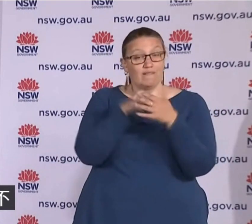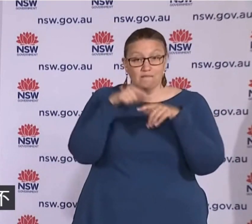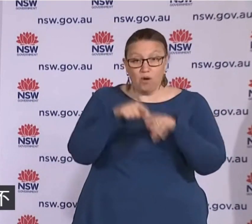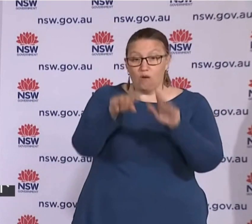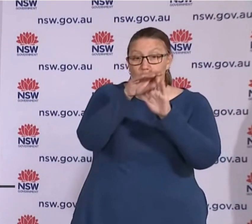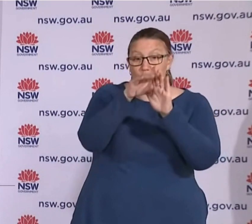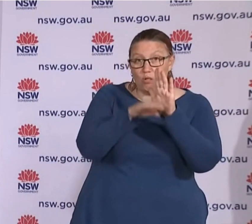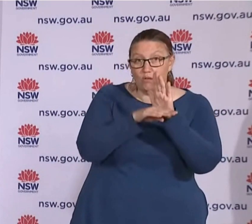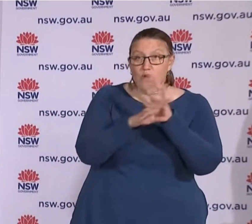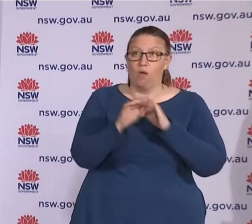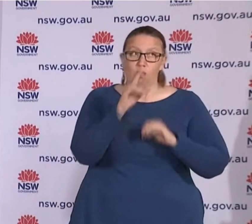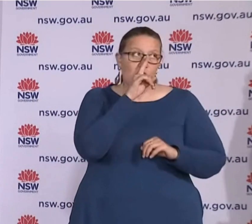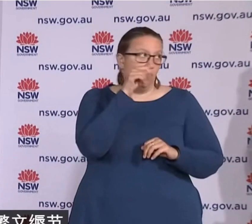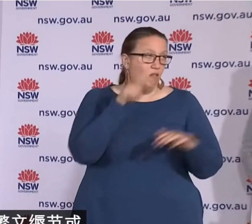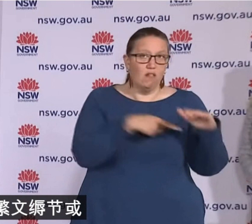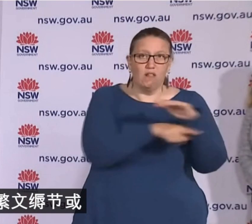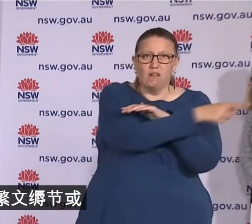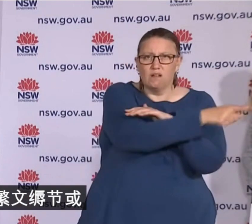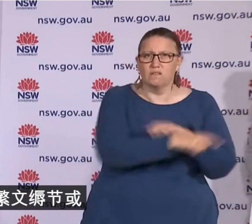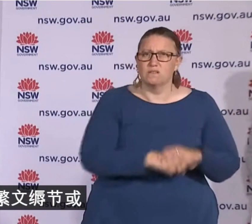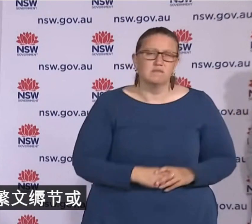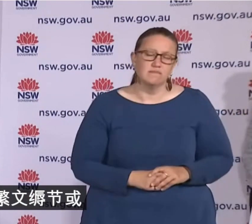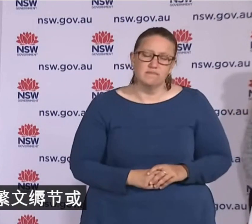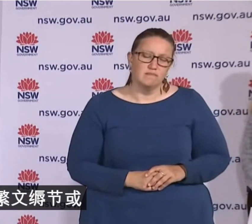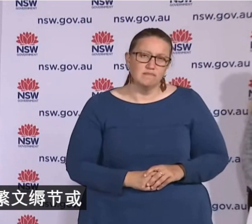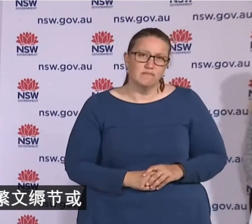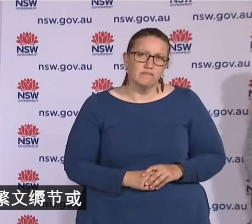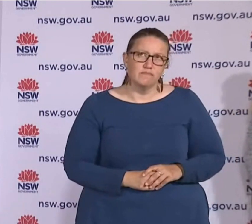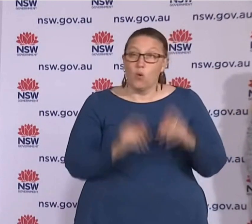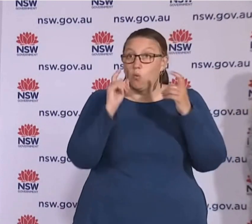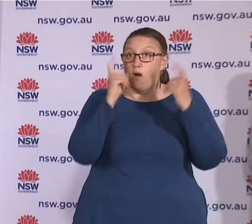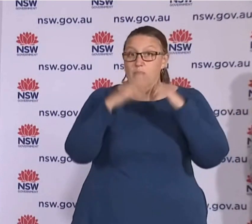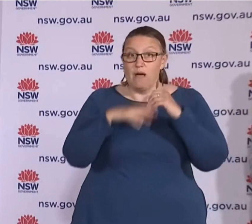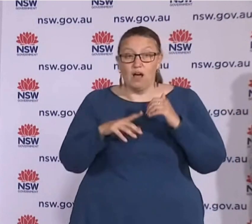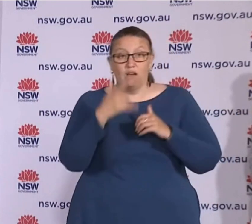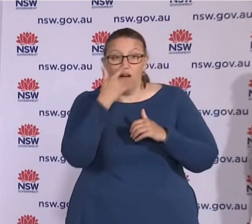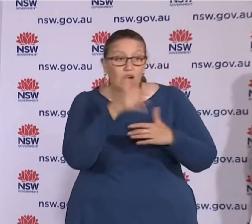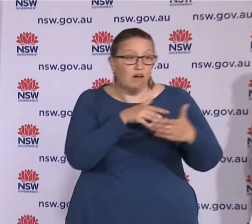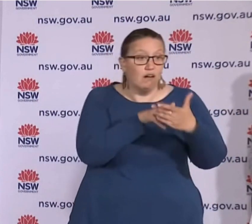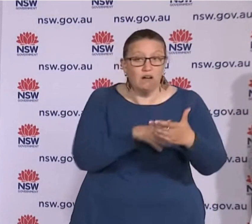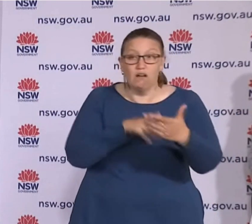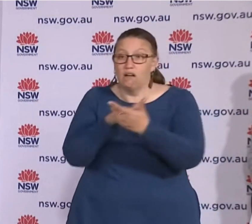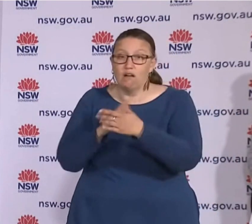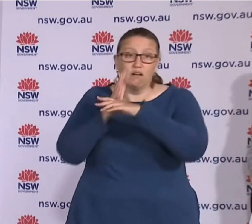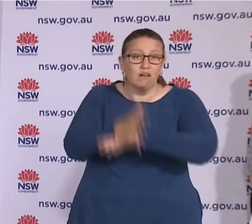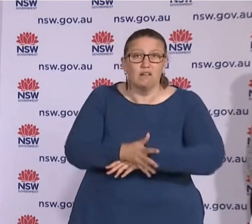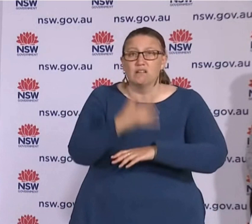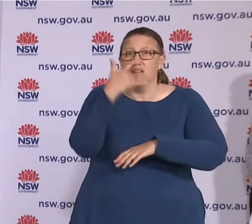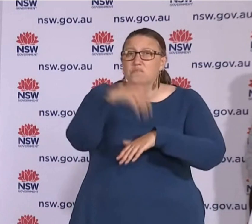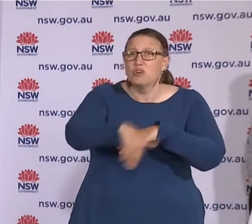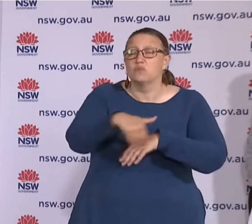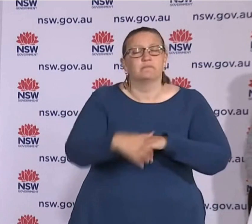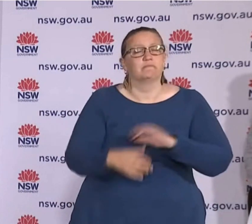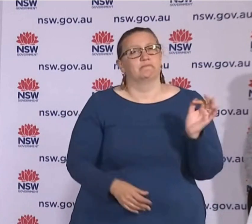feel concerned that there's going to be too much red tape or too much of a burden when we reopen. Quite the contrary. Minister Dominello,